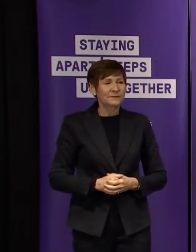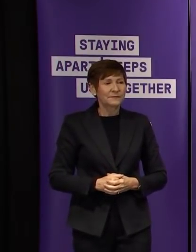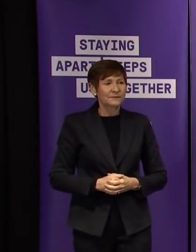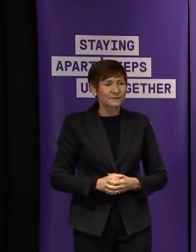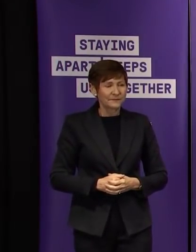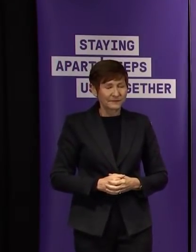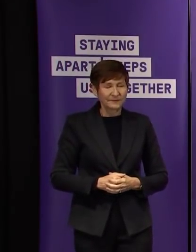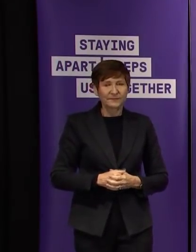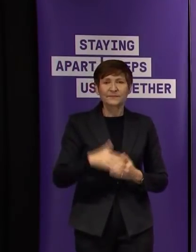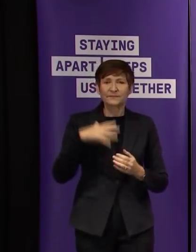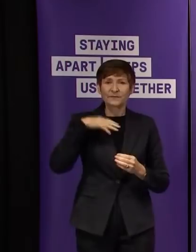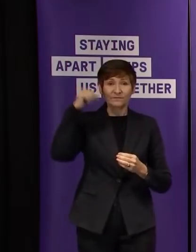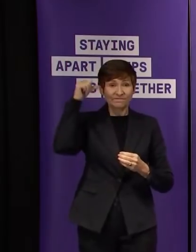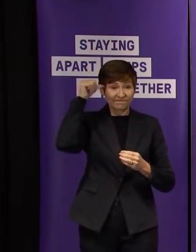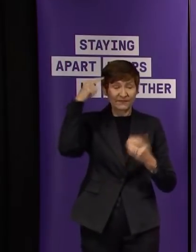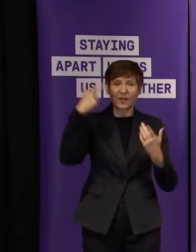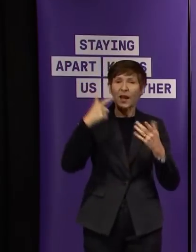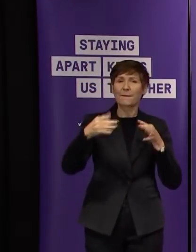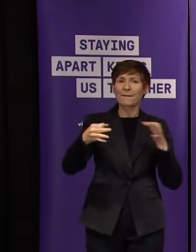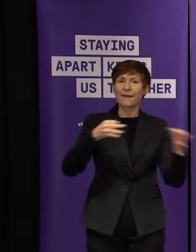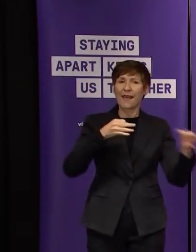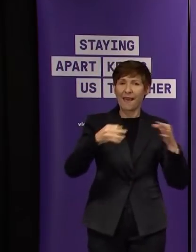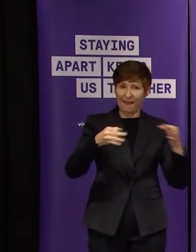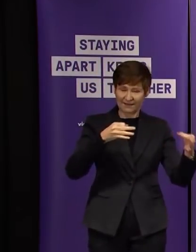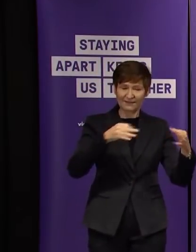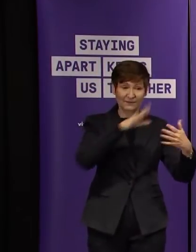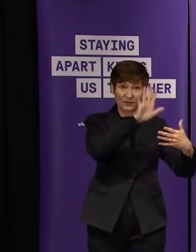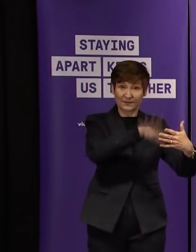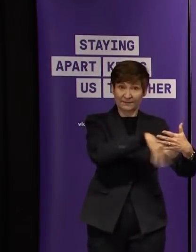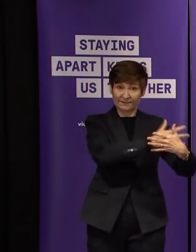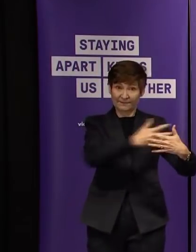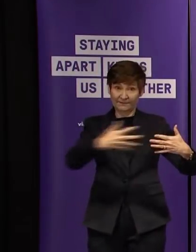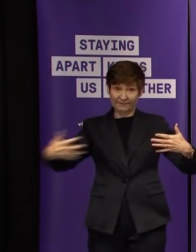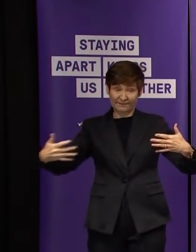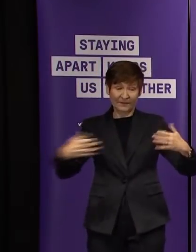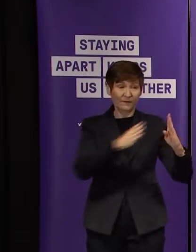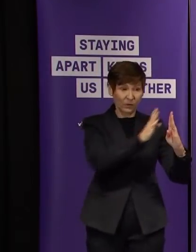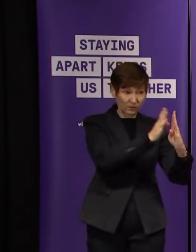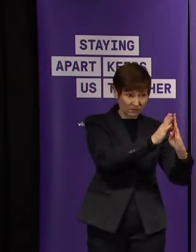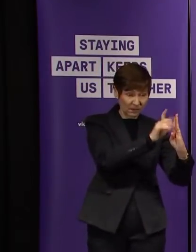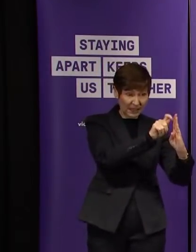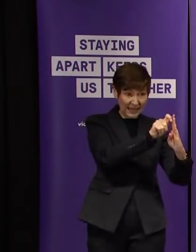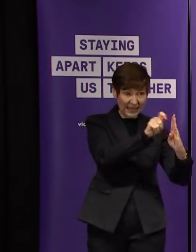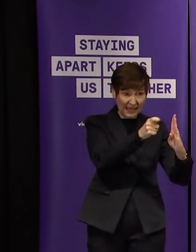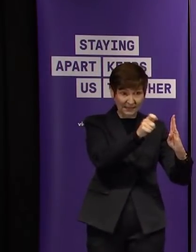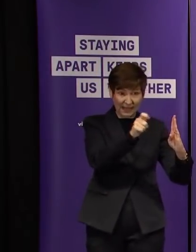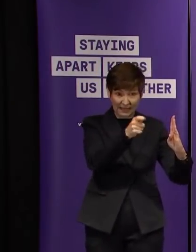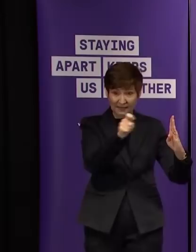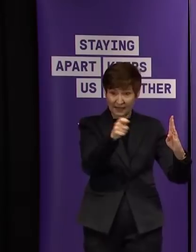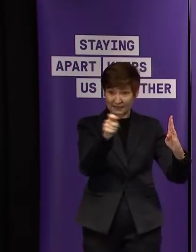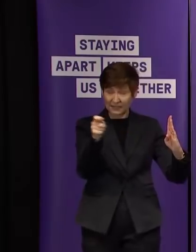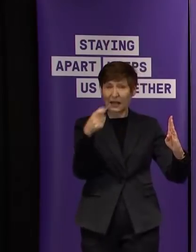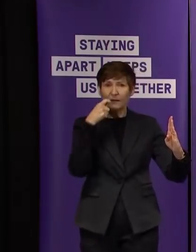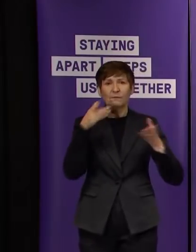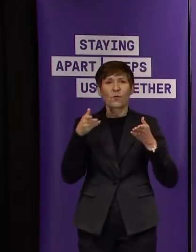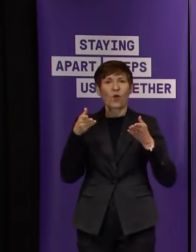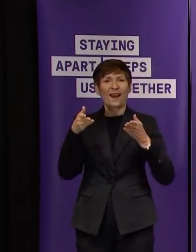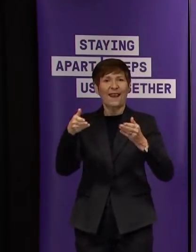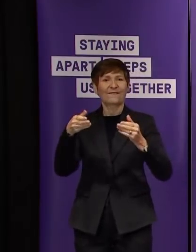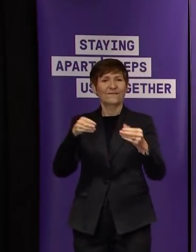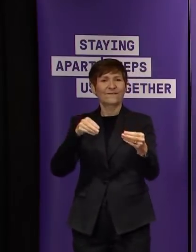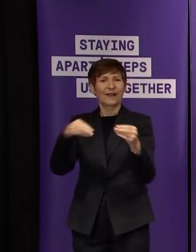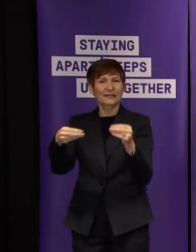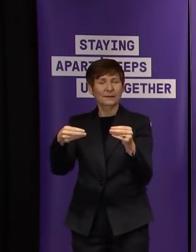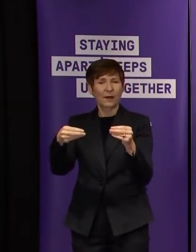It's not necessarily the same moving back. I hope there's no moving back. I think this is a pathway that should relentlessly